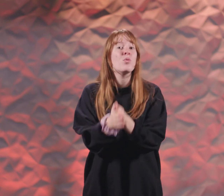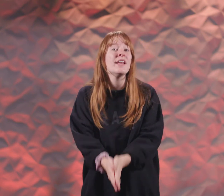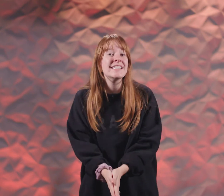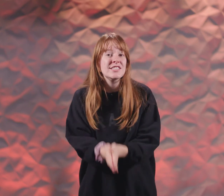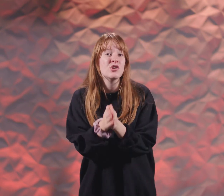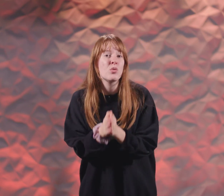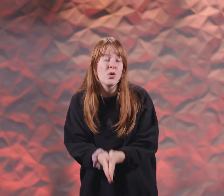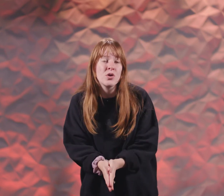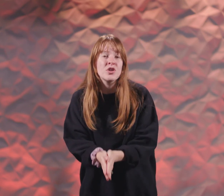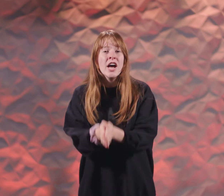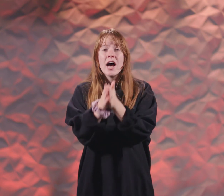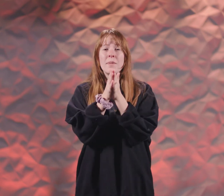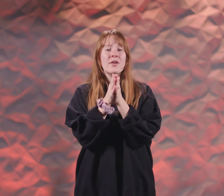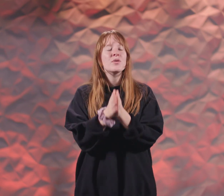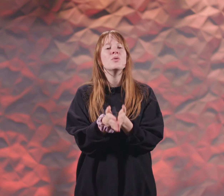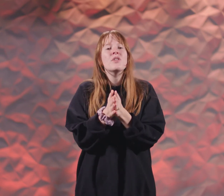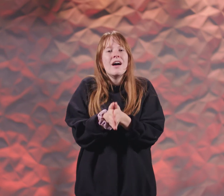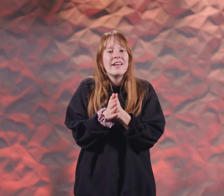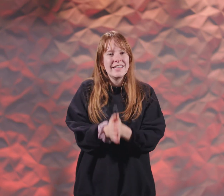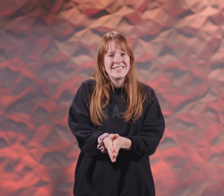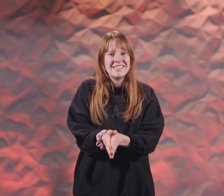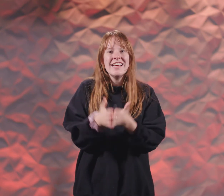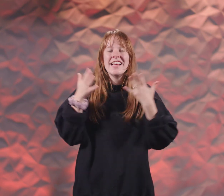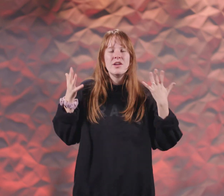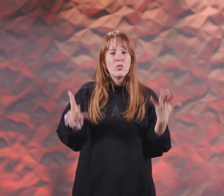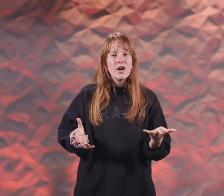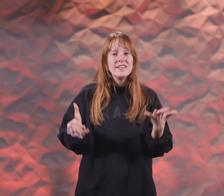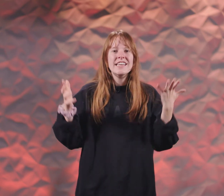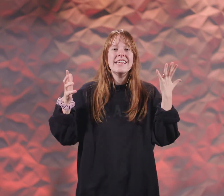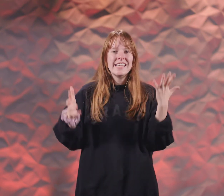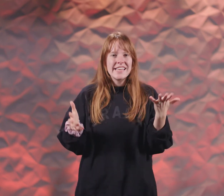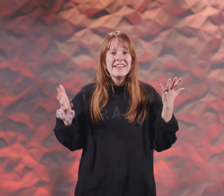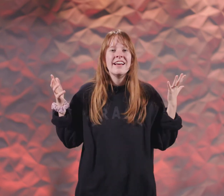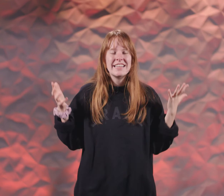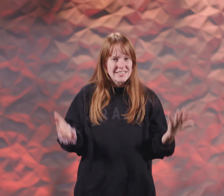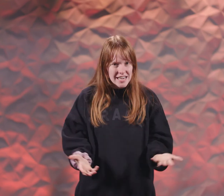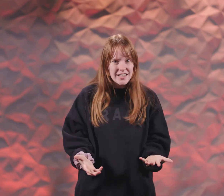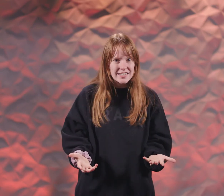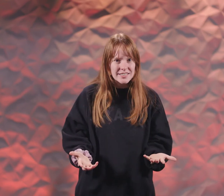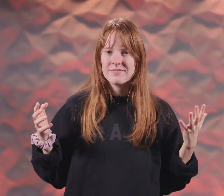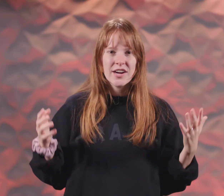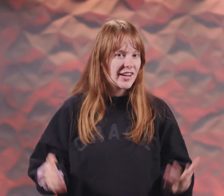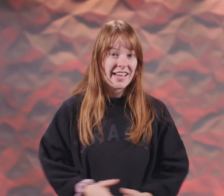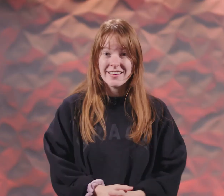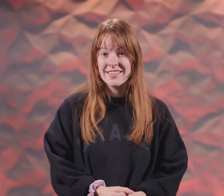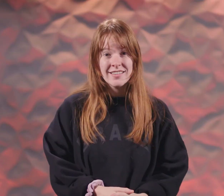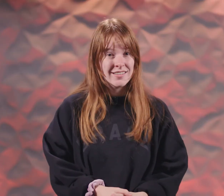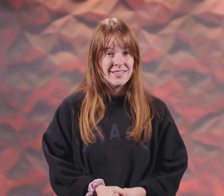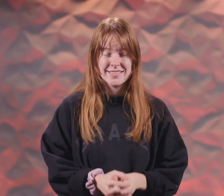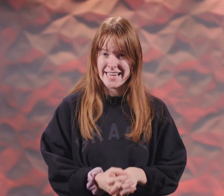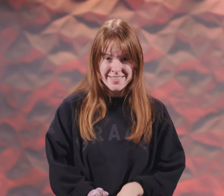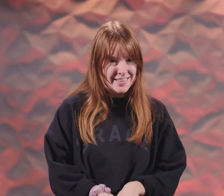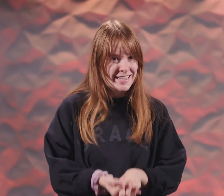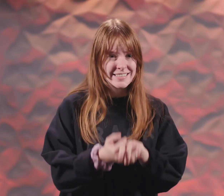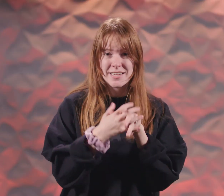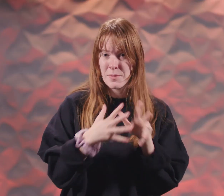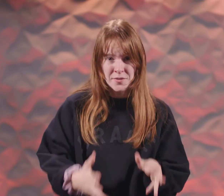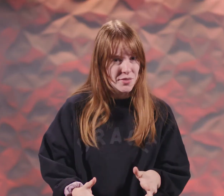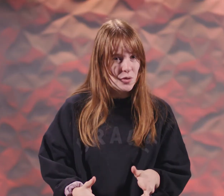witness to the world about who God is and what He has done. Okay, 10 things about the